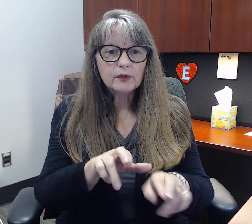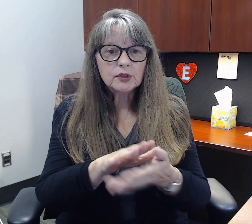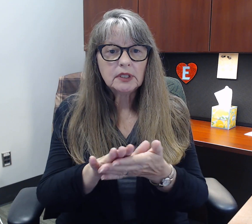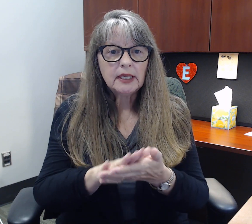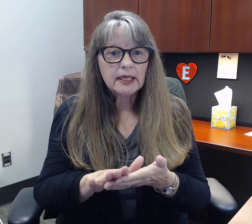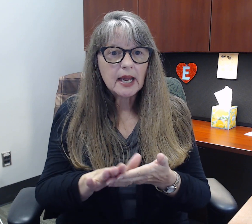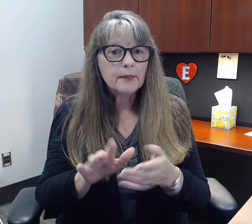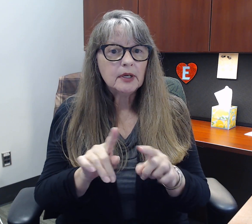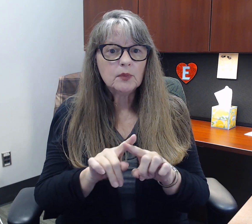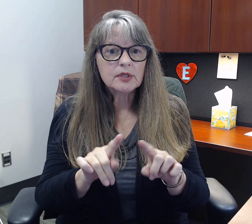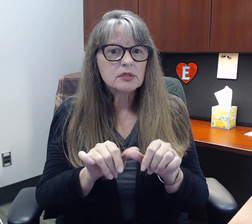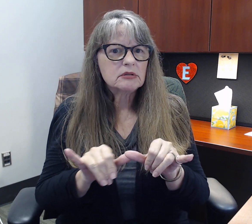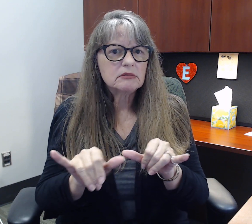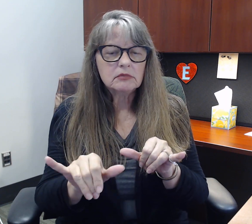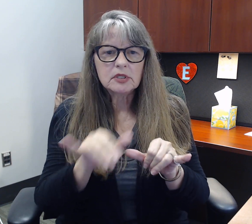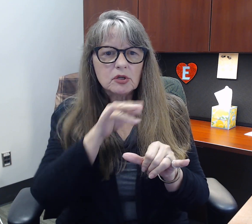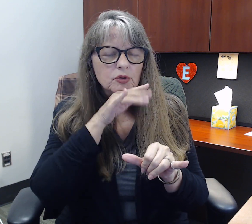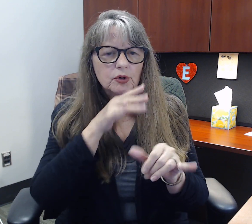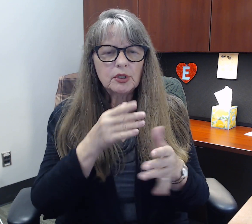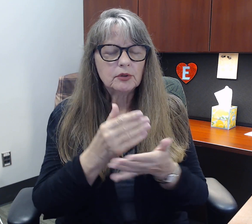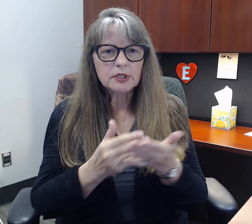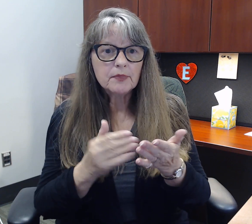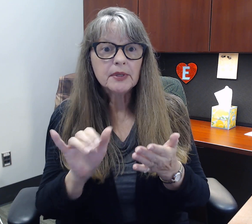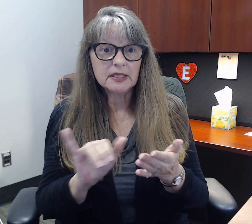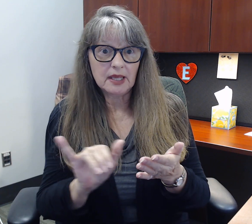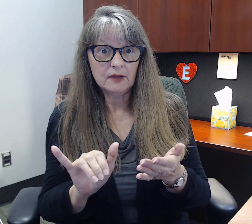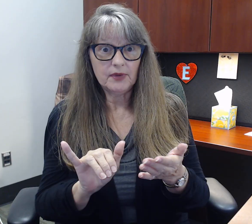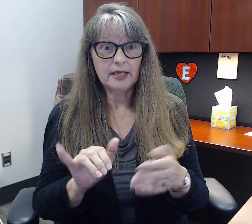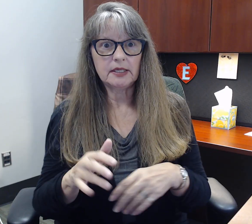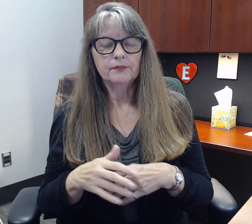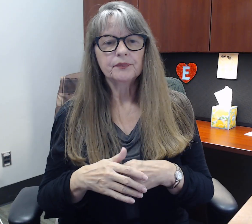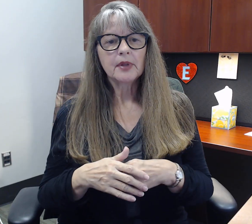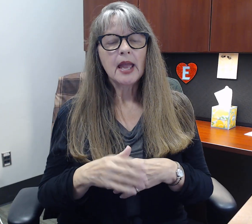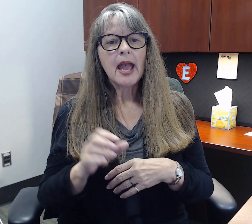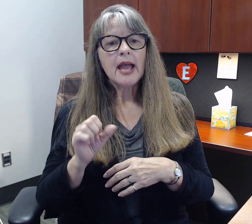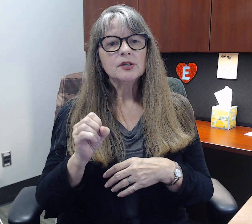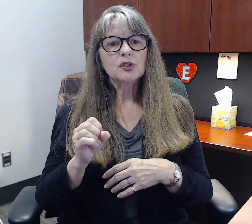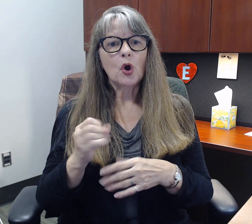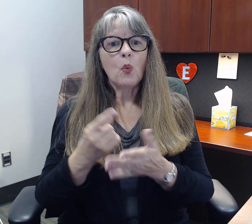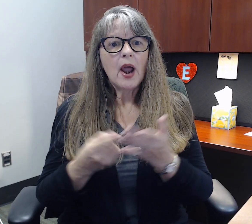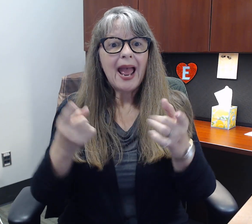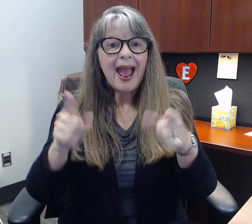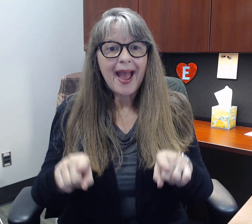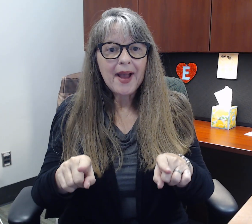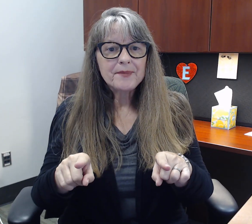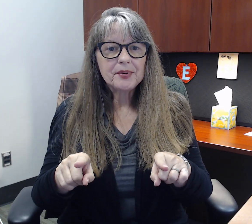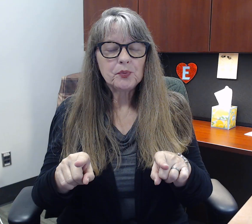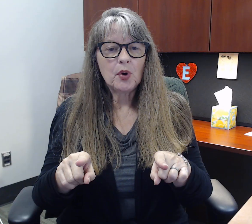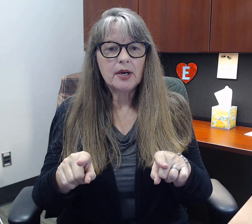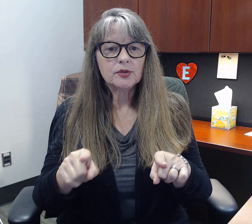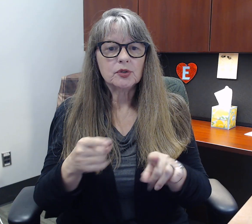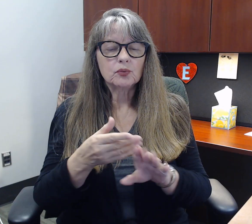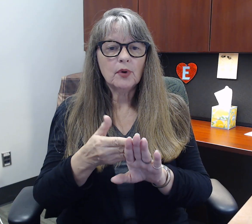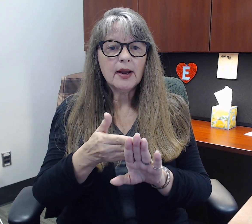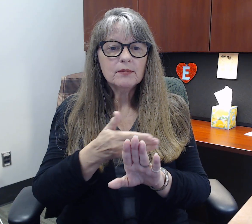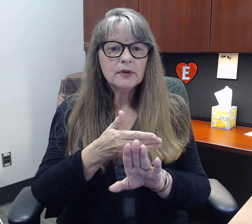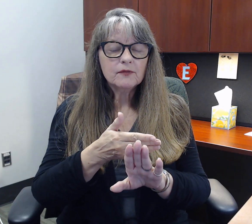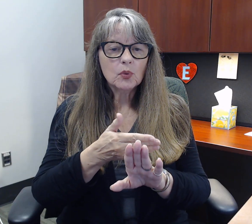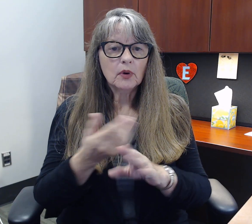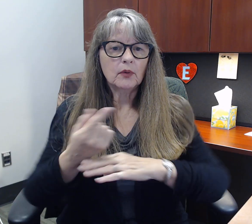to clean it up, and it was still dirty or something to that effect. And so what happened is right before, or the